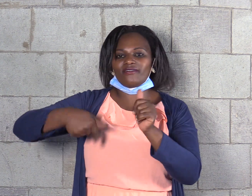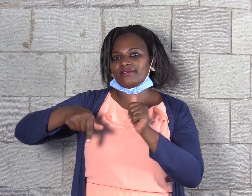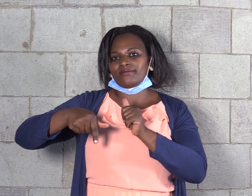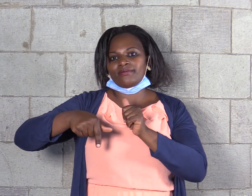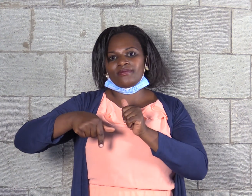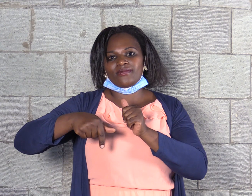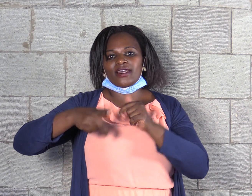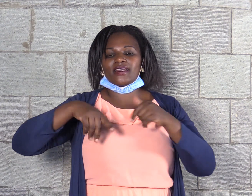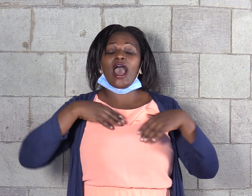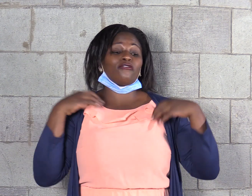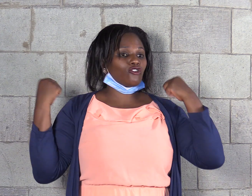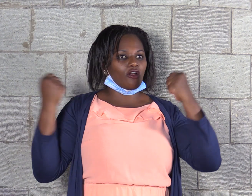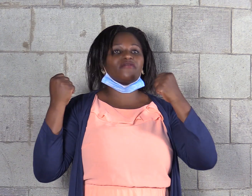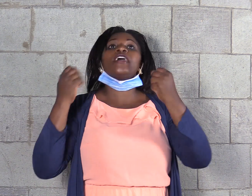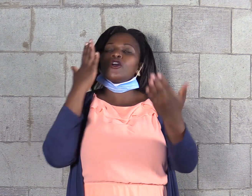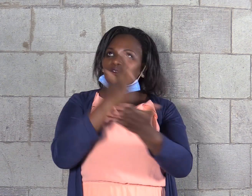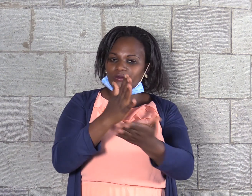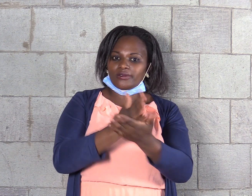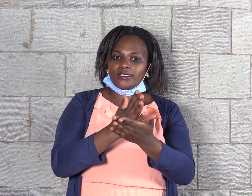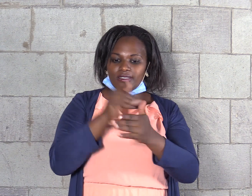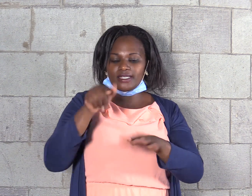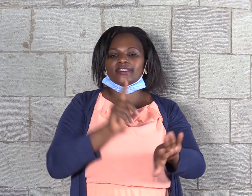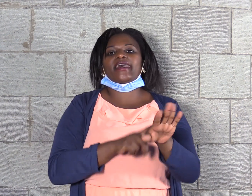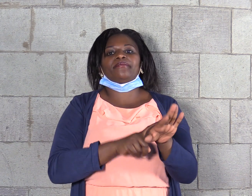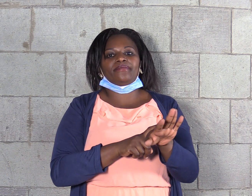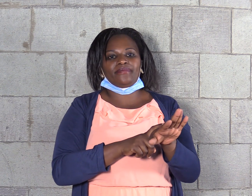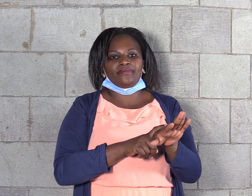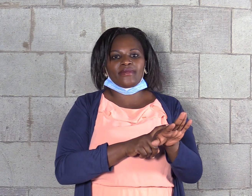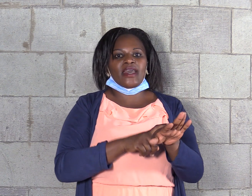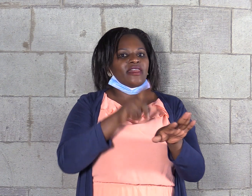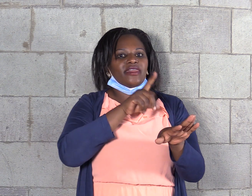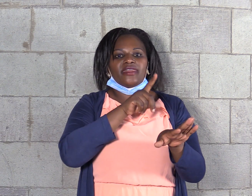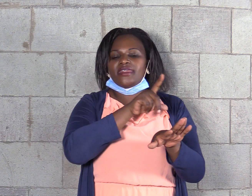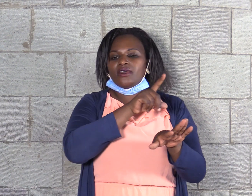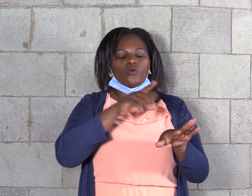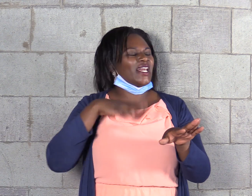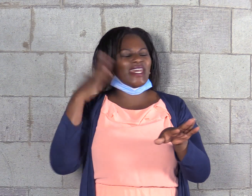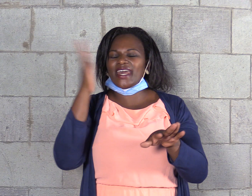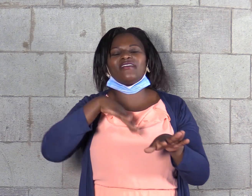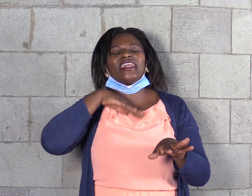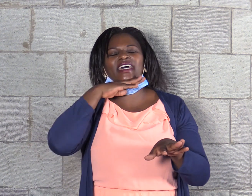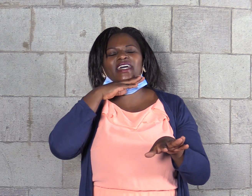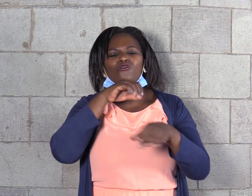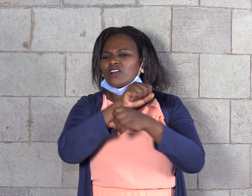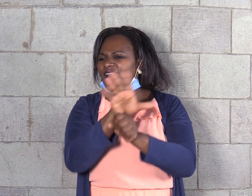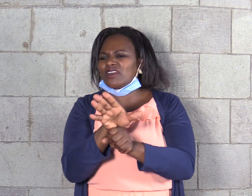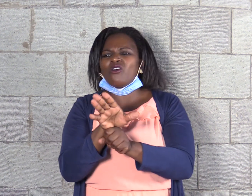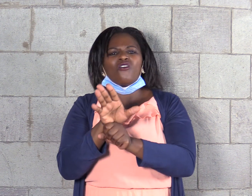have confidence that even in this time, we will not die of hunger, we will not die of corona, we will not die of those many other